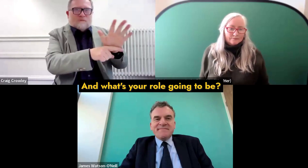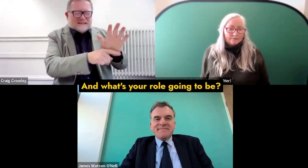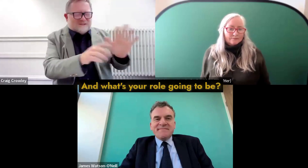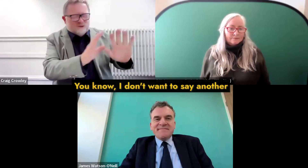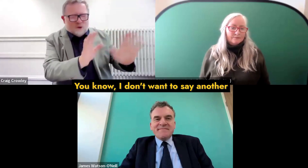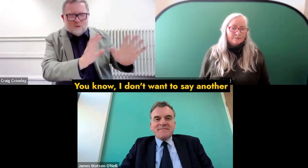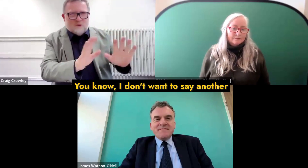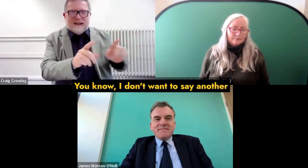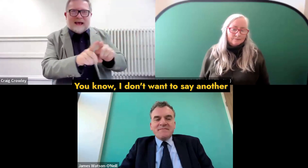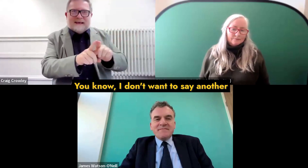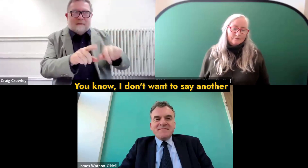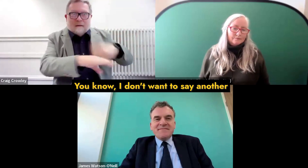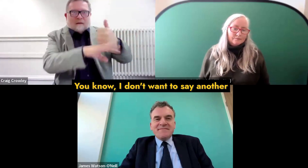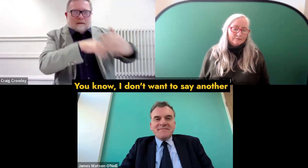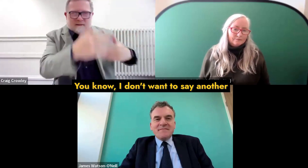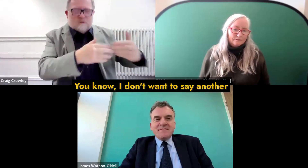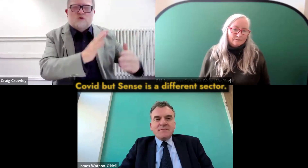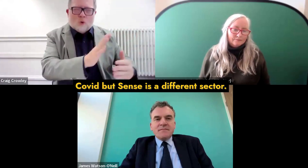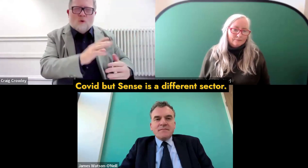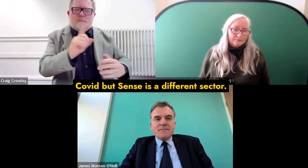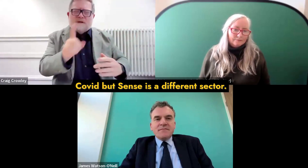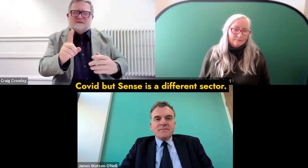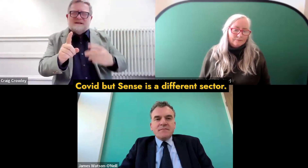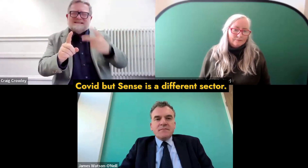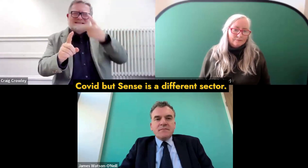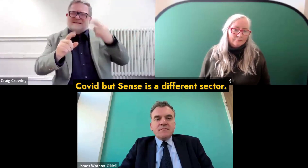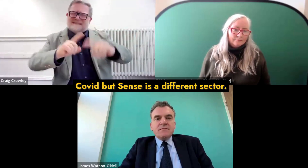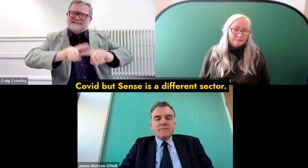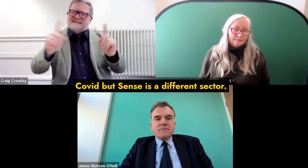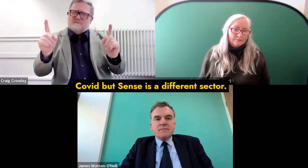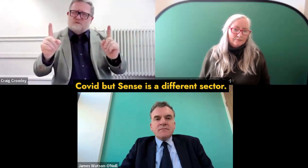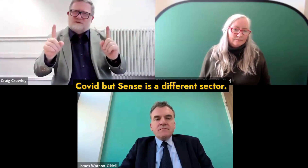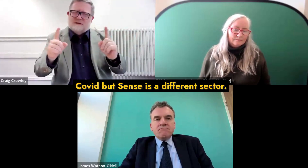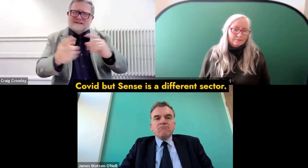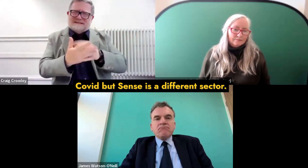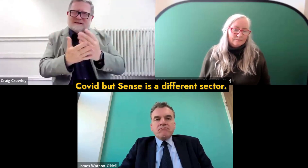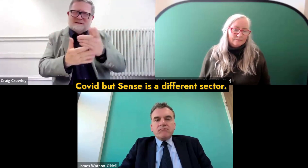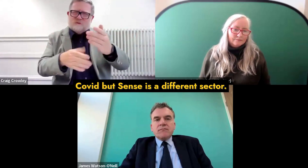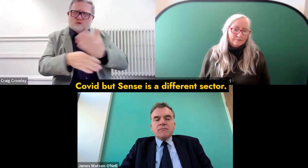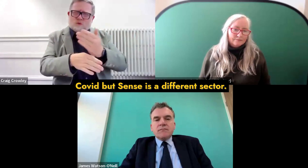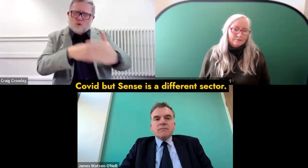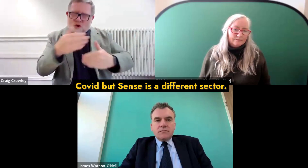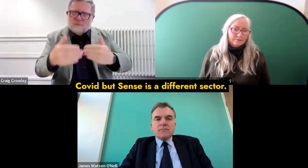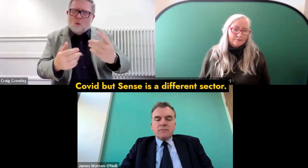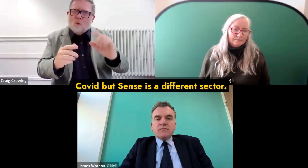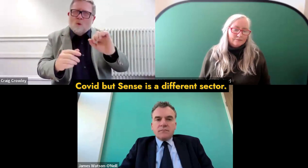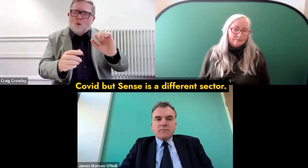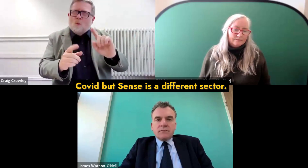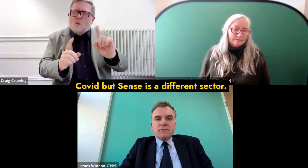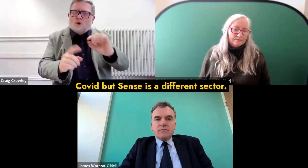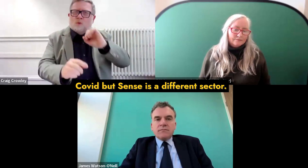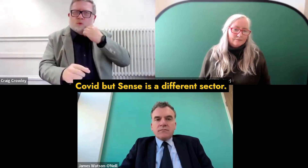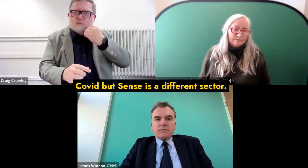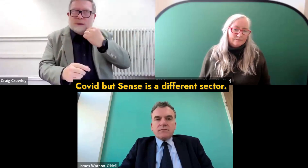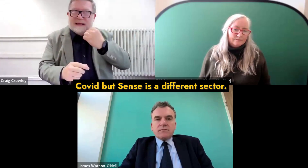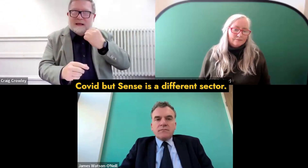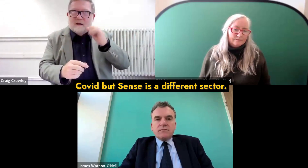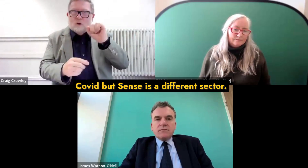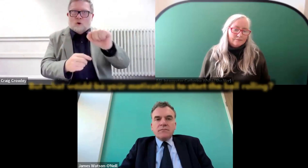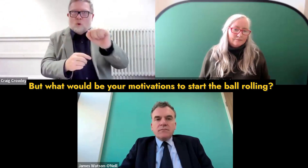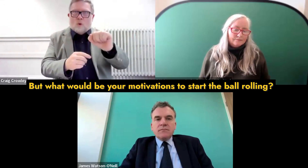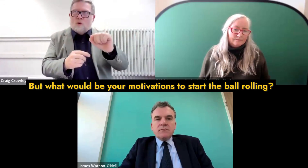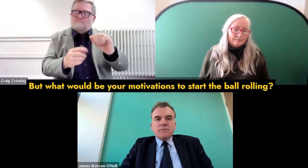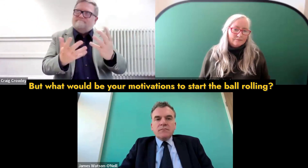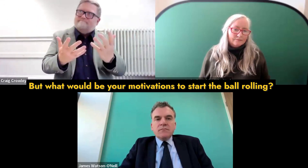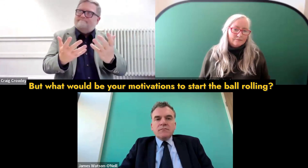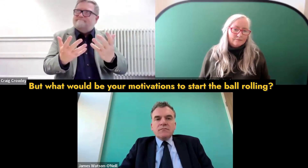going to be? I don't want to say another COVID, but sense is a different